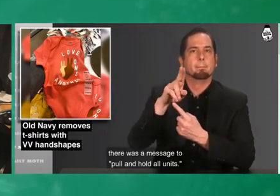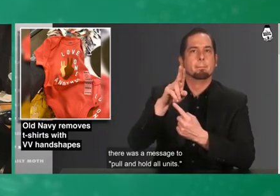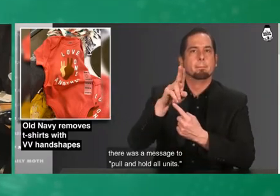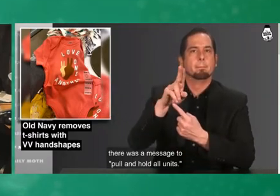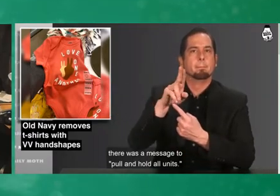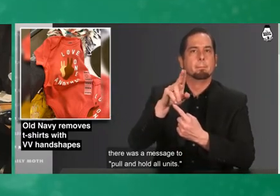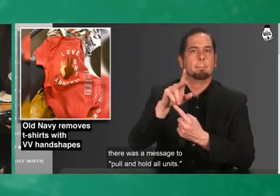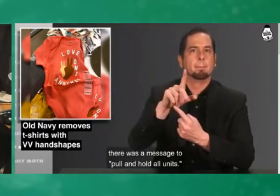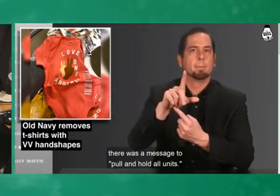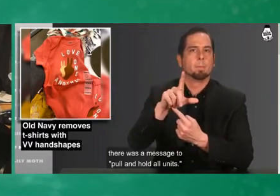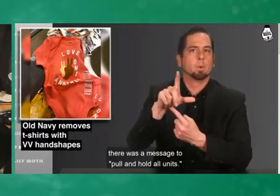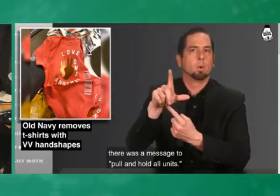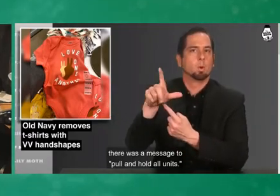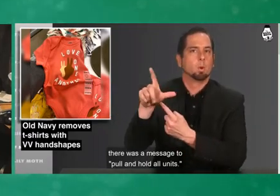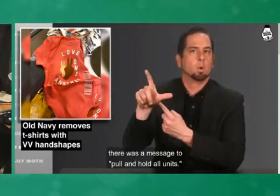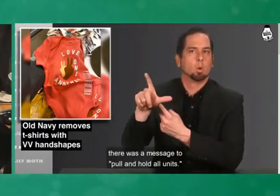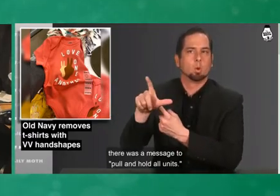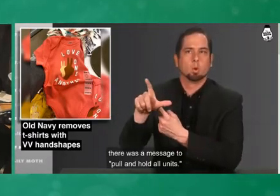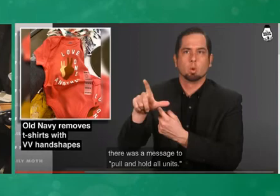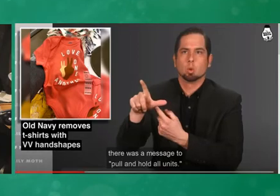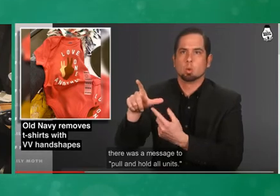they were